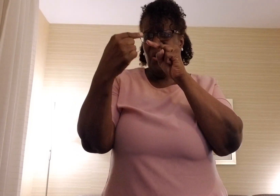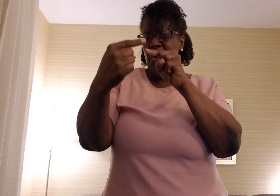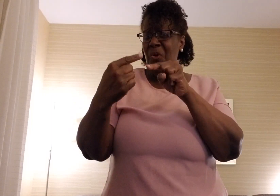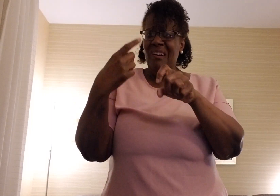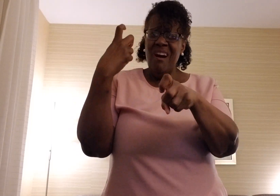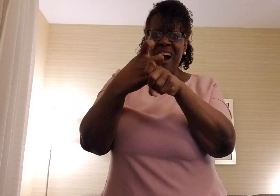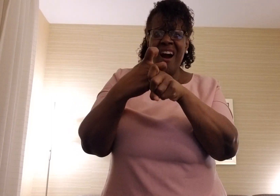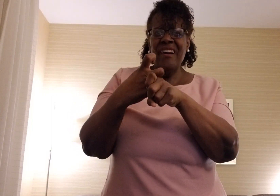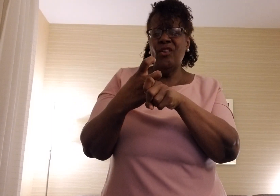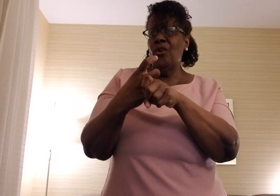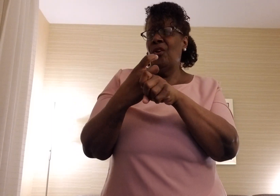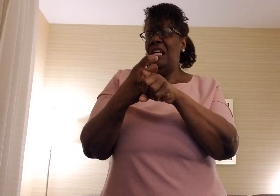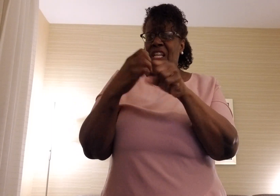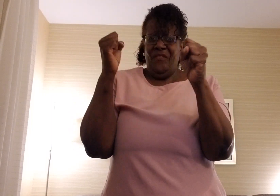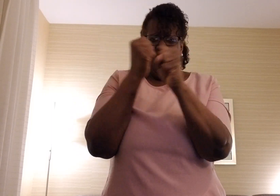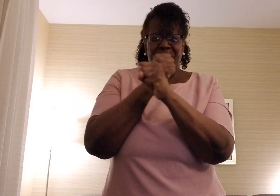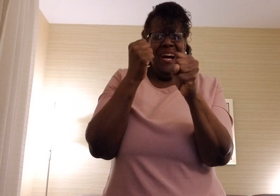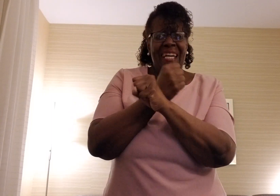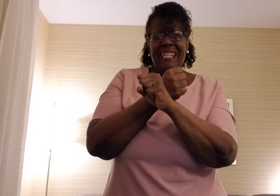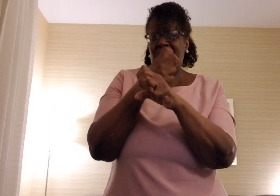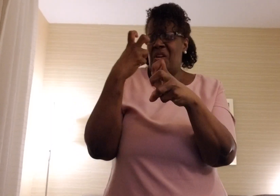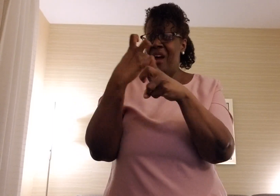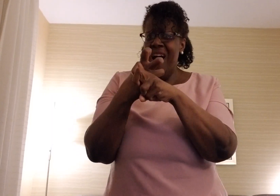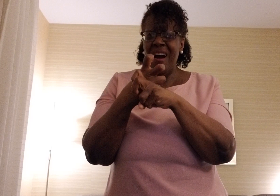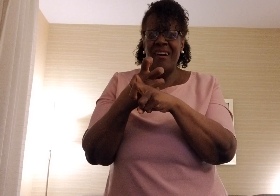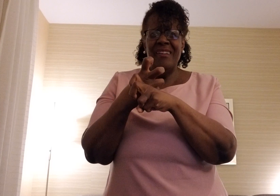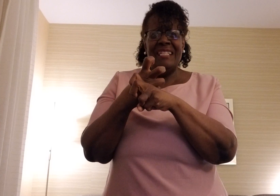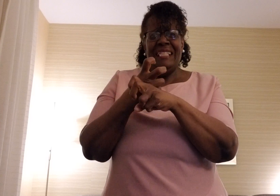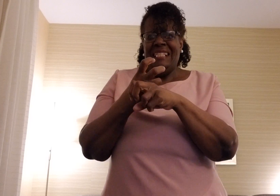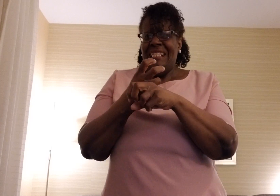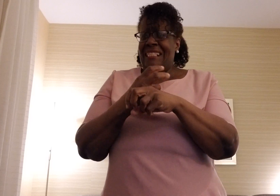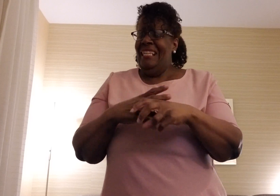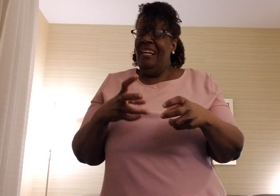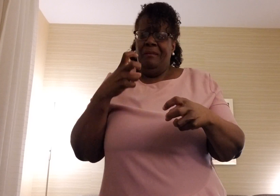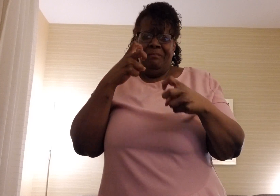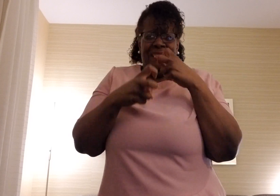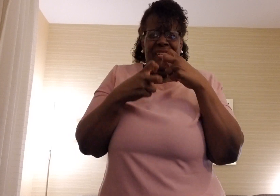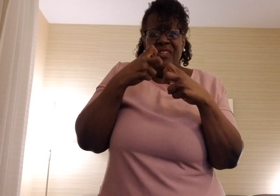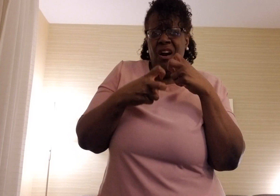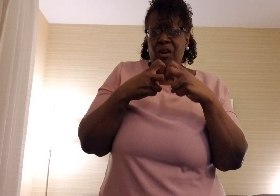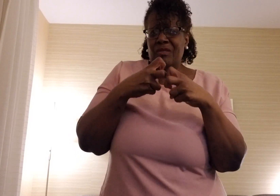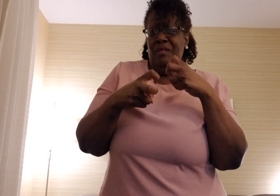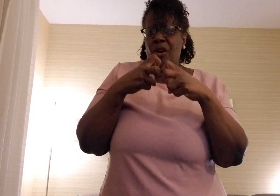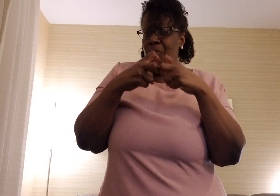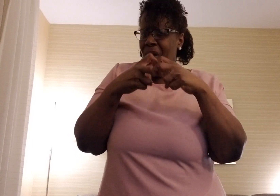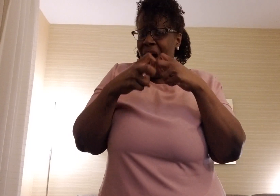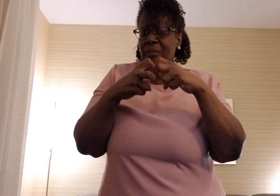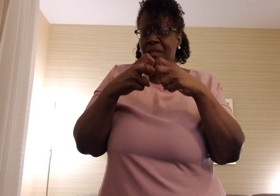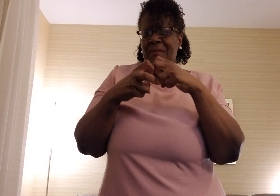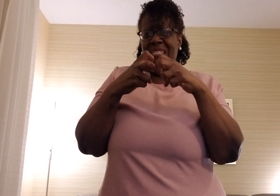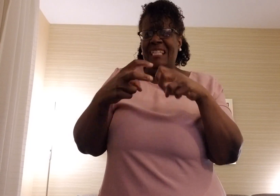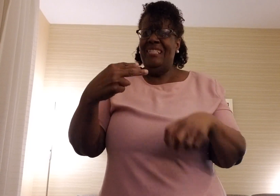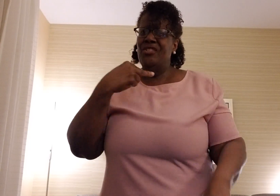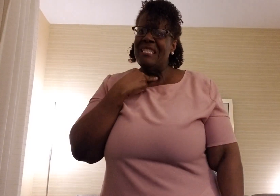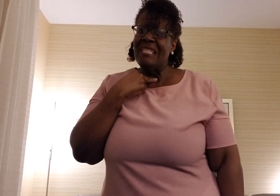struggle, hard, or fight, hard, difficult, or problems. You're